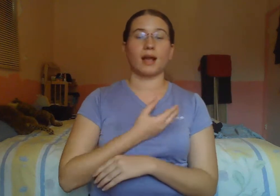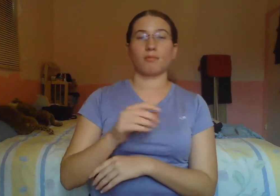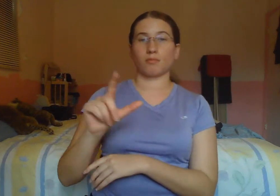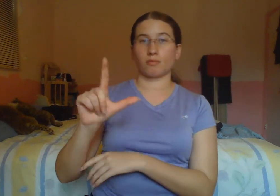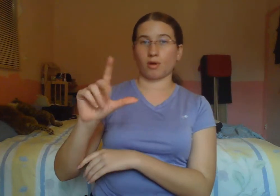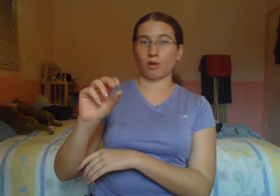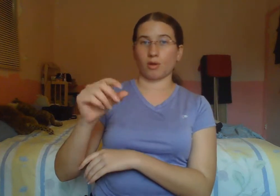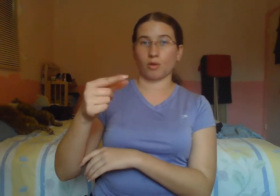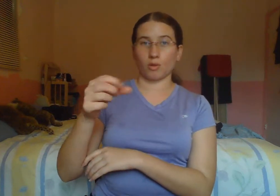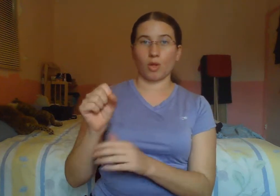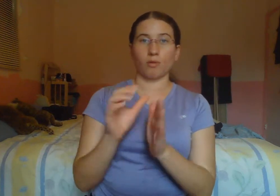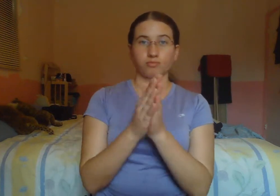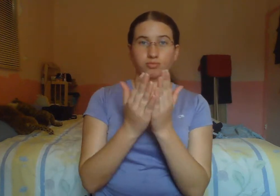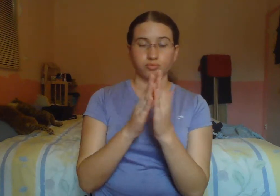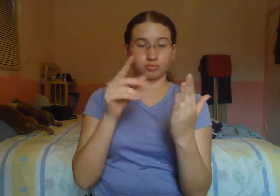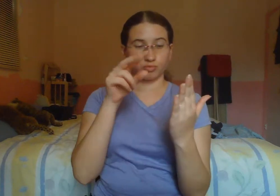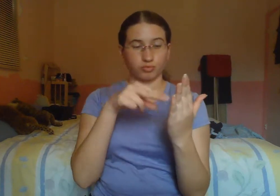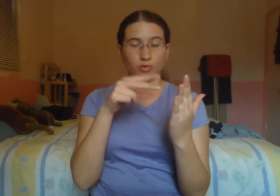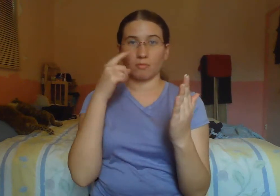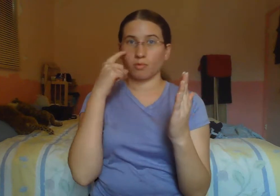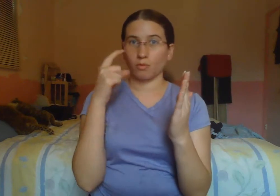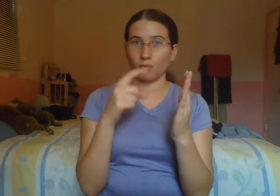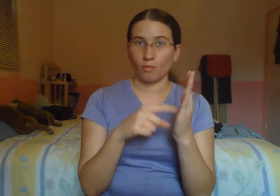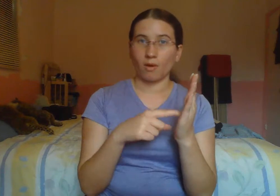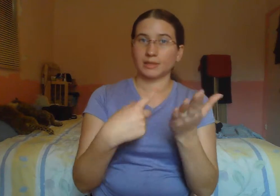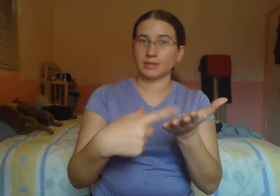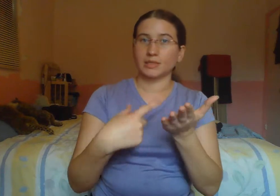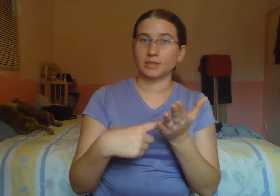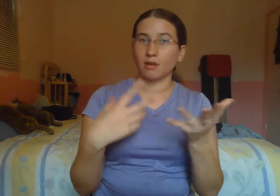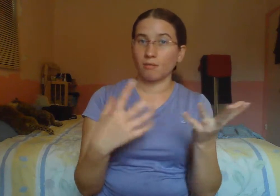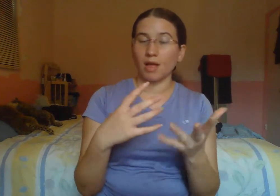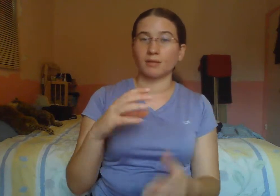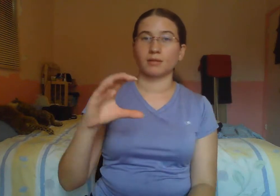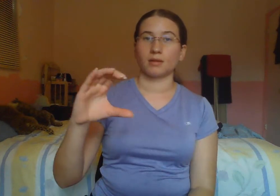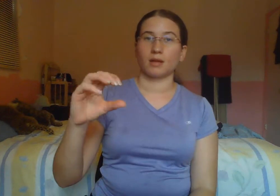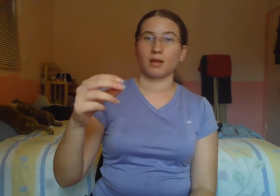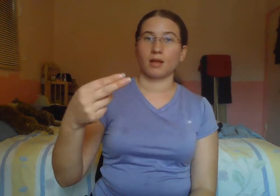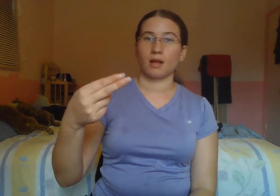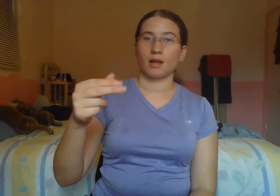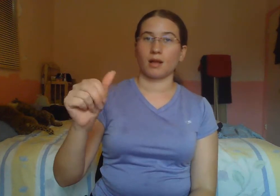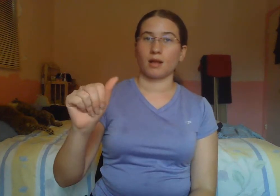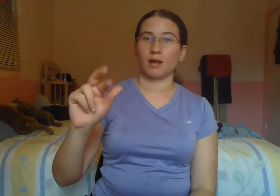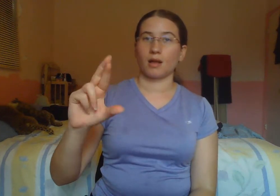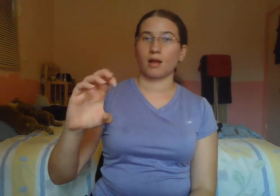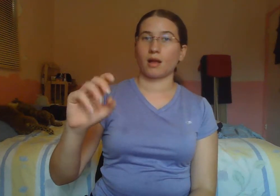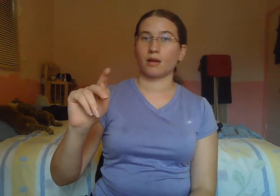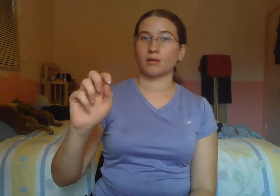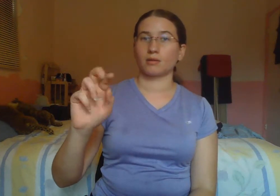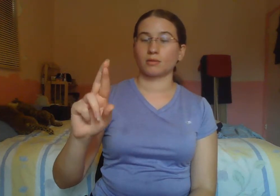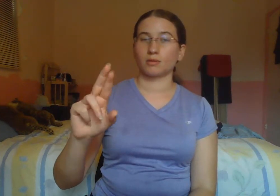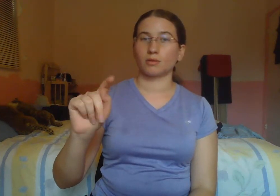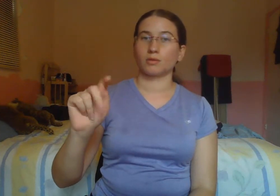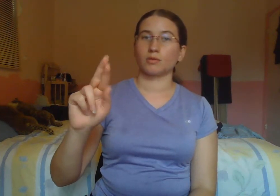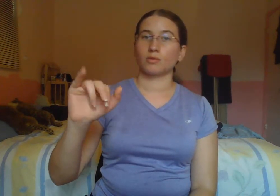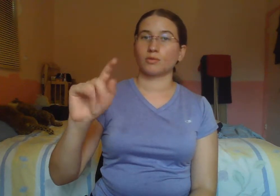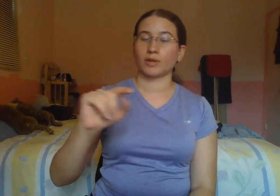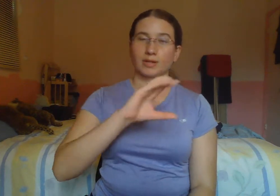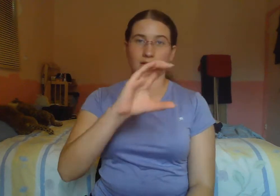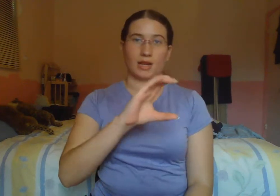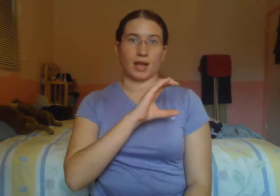talk about character traits. And I want you to find in your thoughtful log where you've noted something about character traits, and I want you to